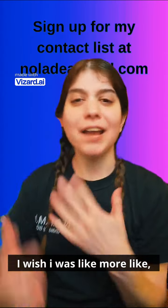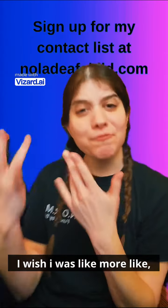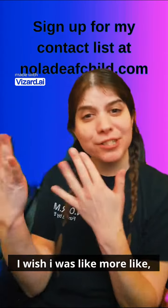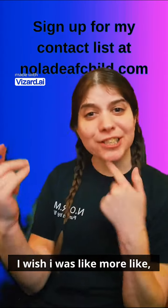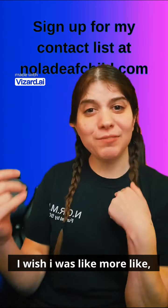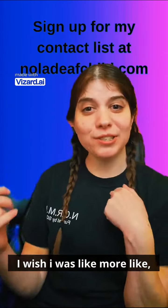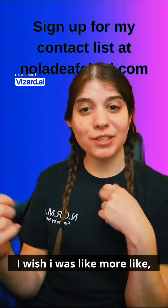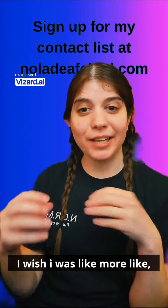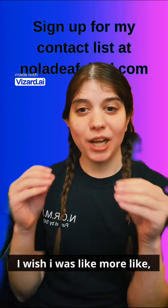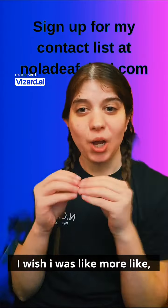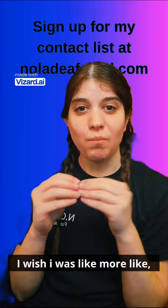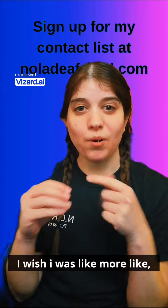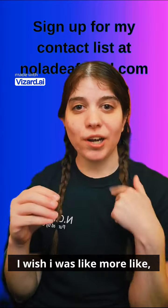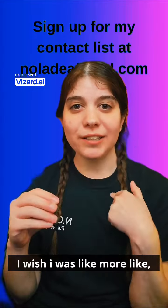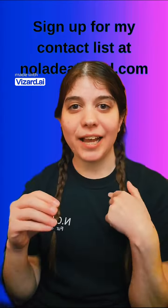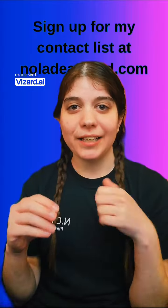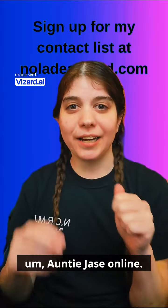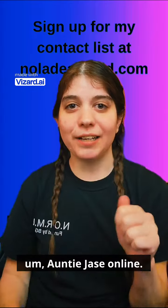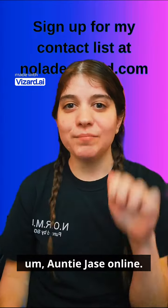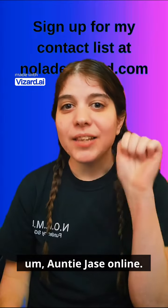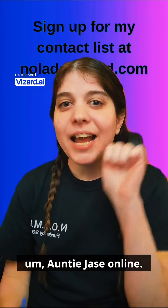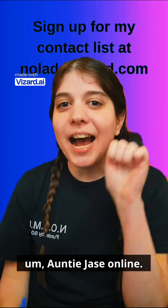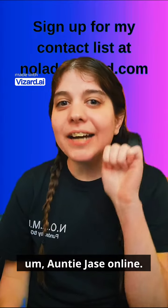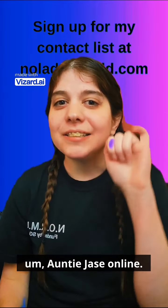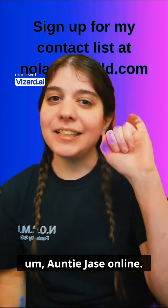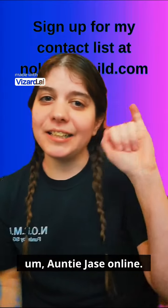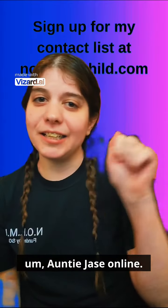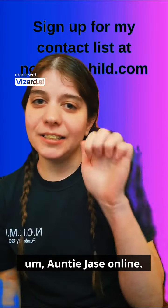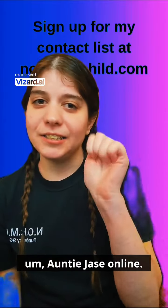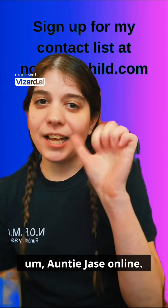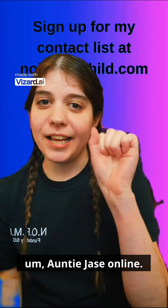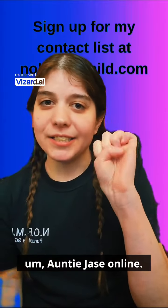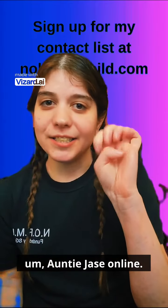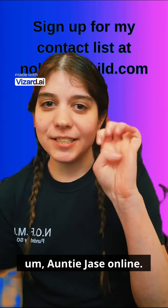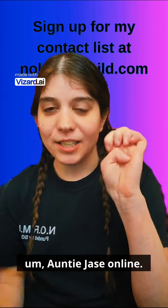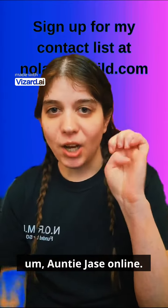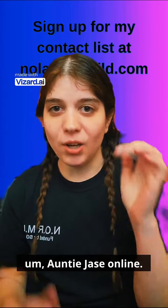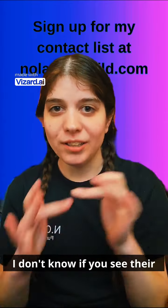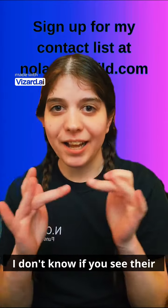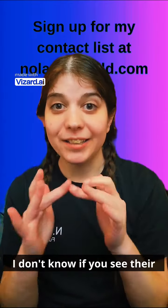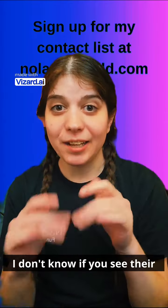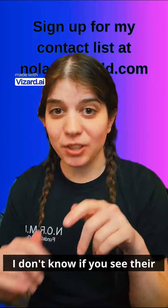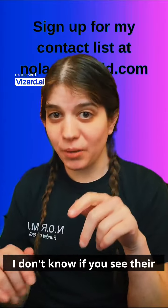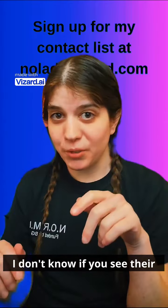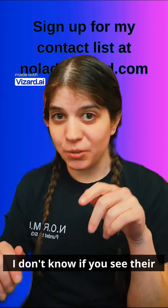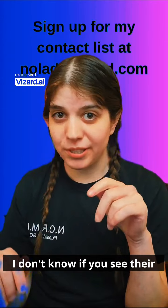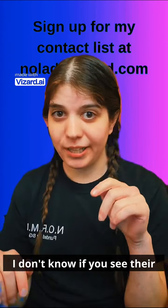wish I was like more like Auntie Jase online. I don't know if you see